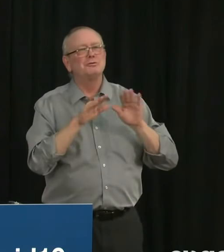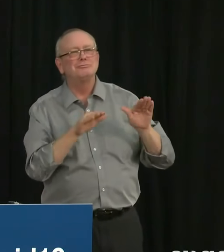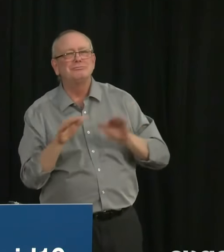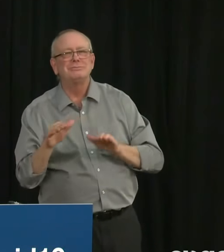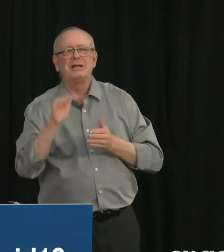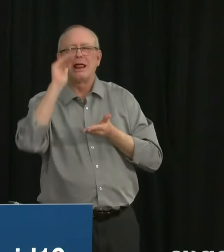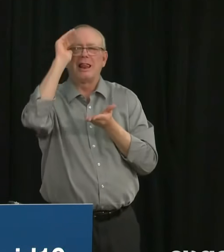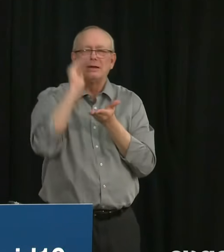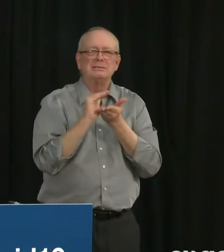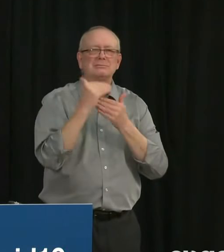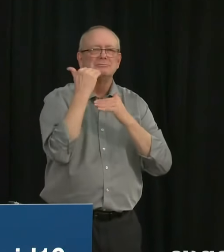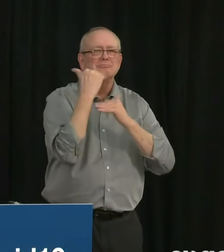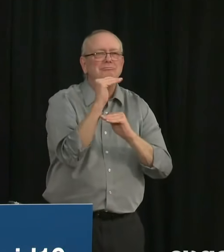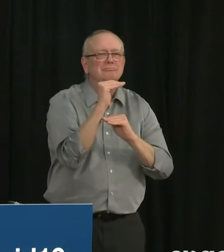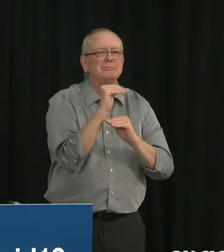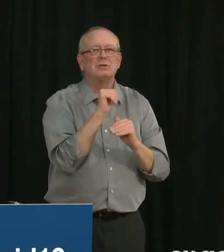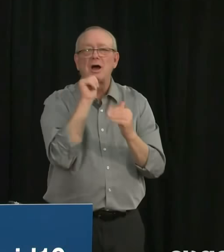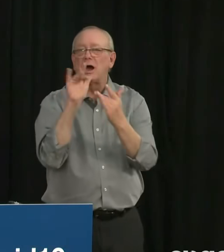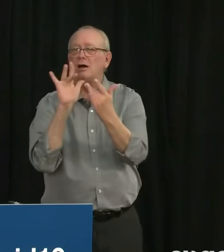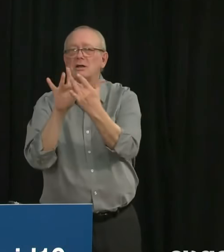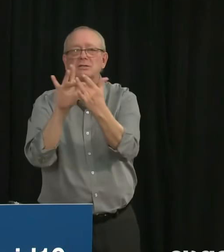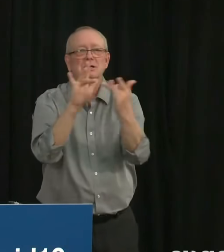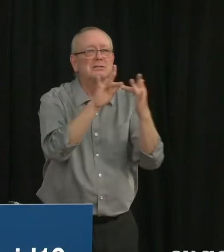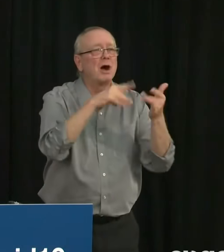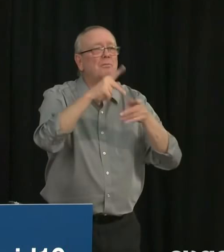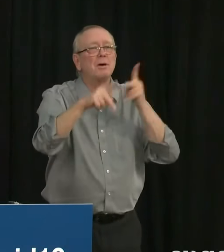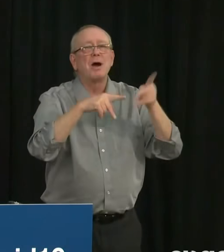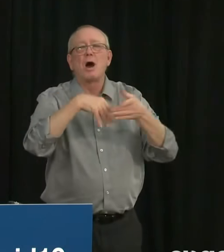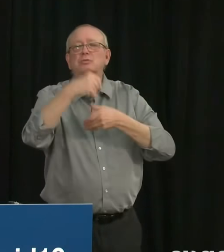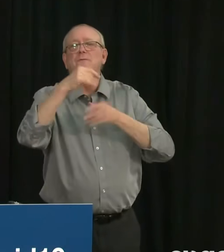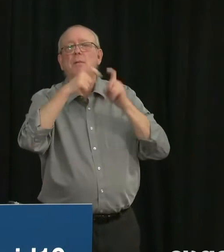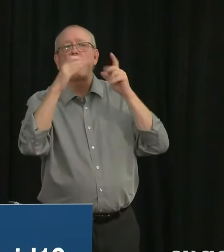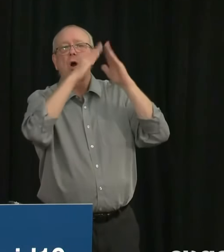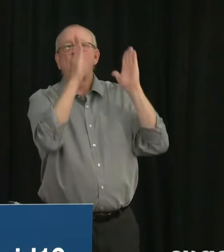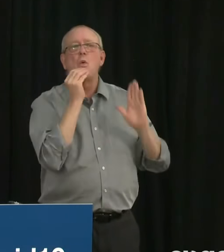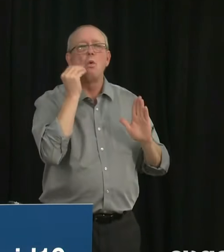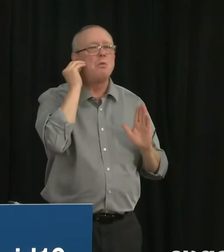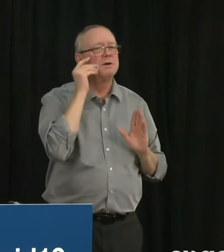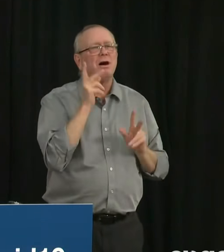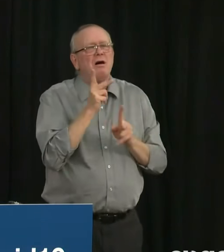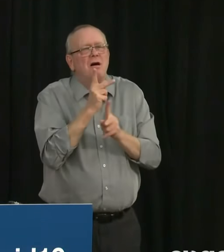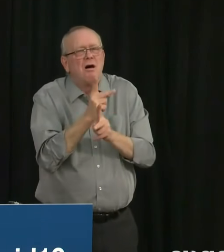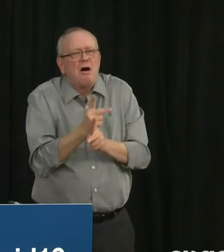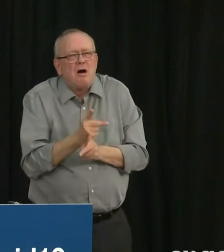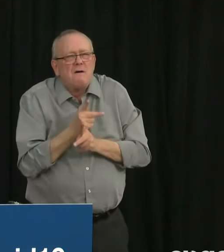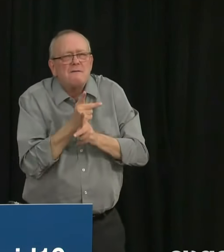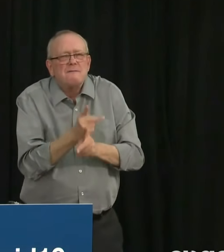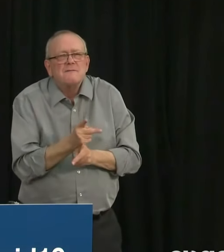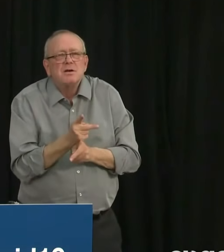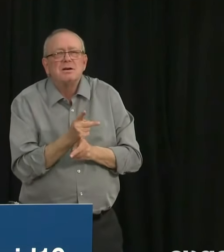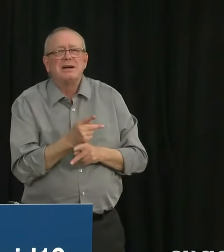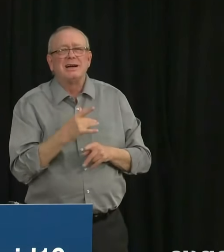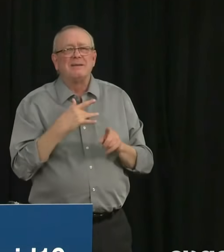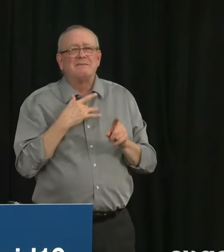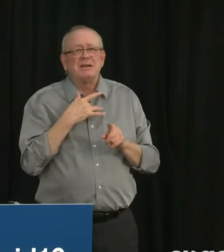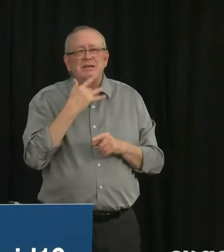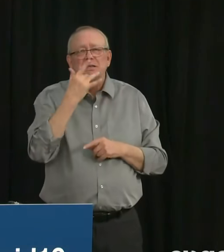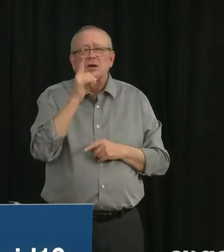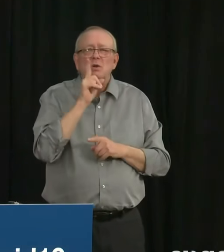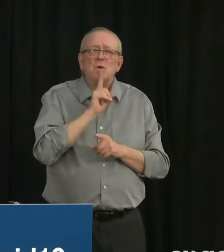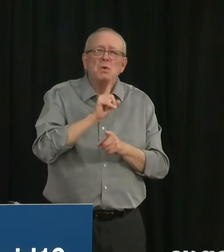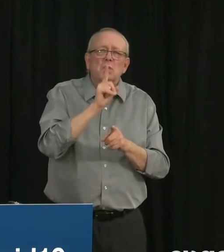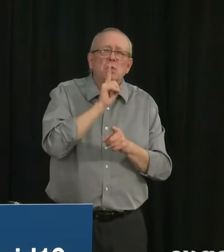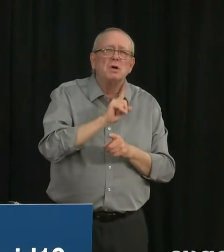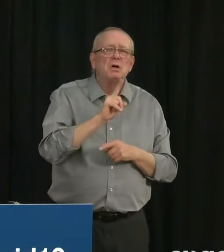outside our households. Let's make a special effort to stay in touch with people who are feeling alone or abandoned by calling